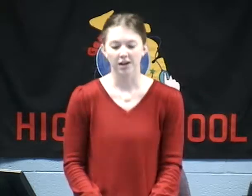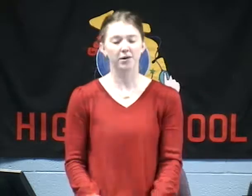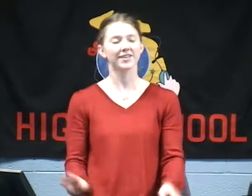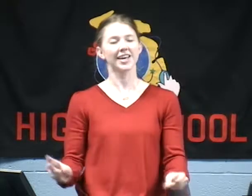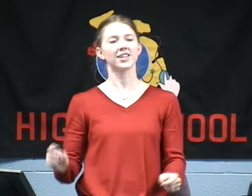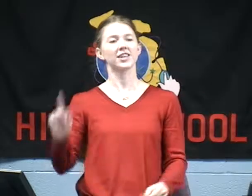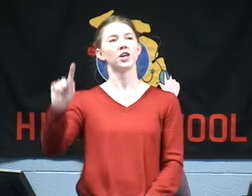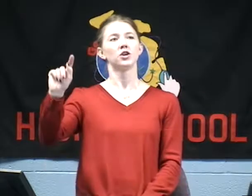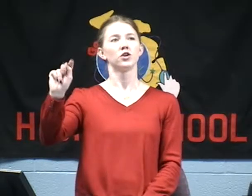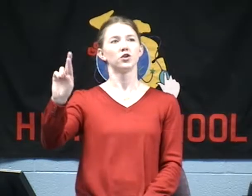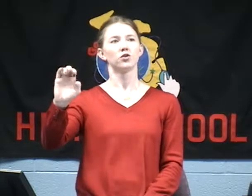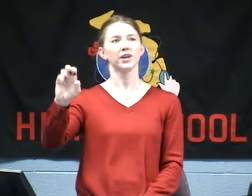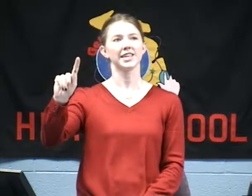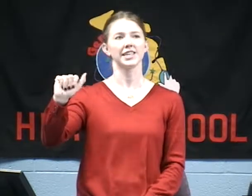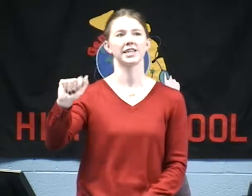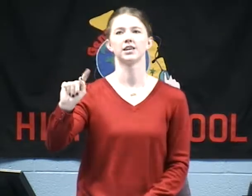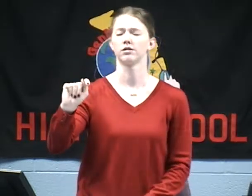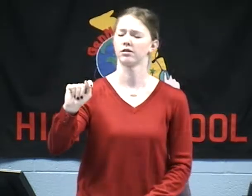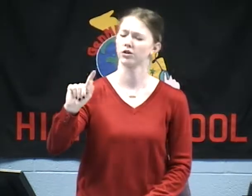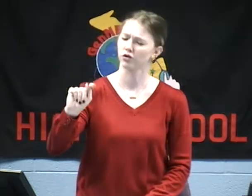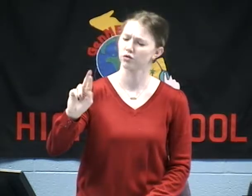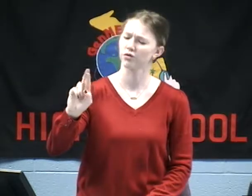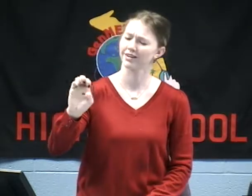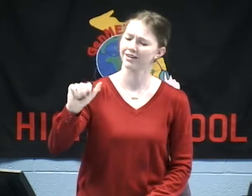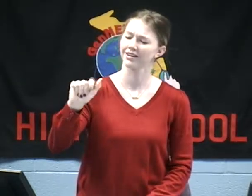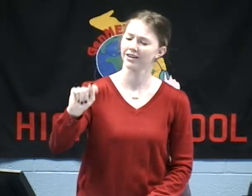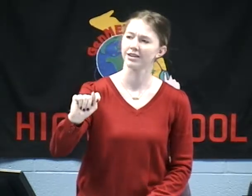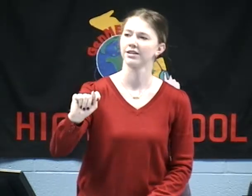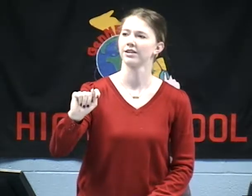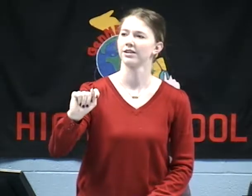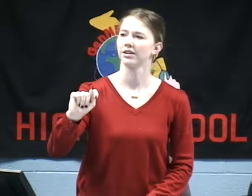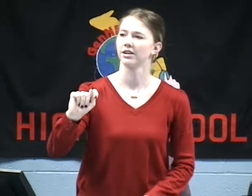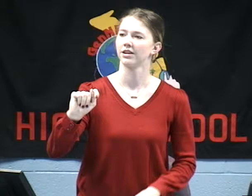Number 6, treat. Yeah, it's like.